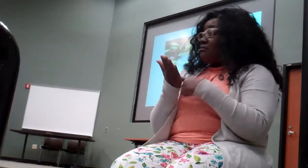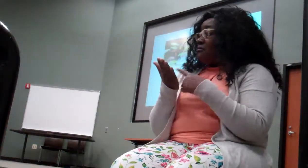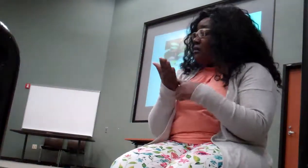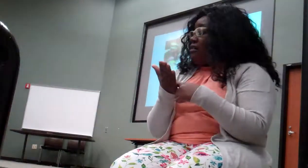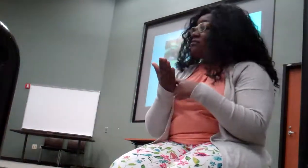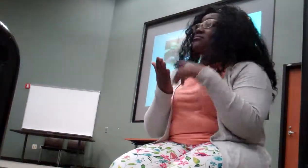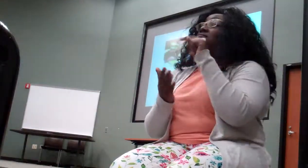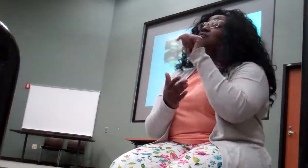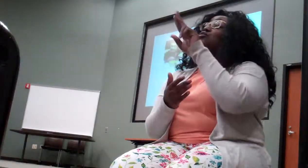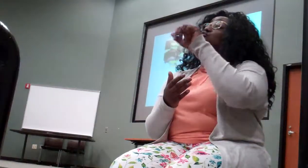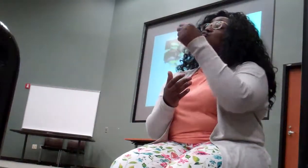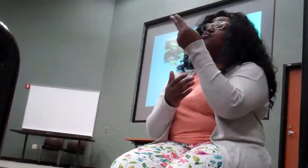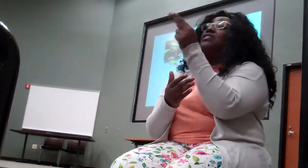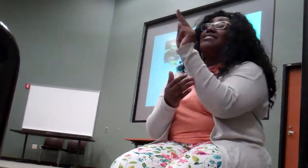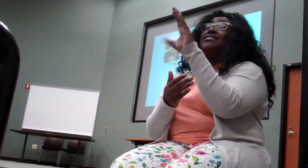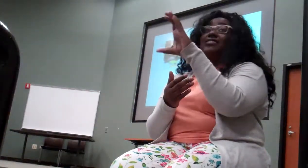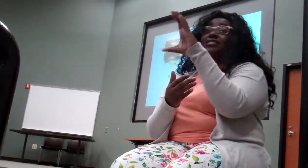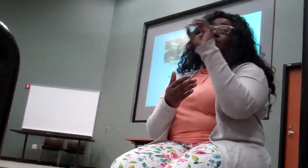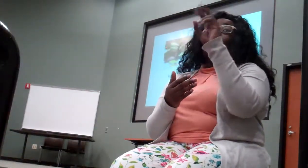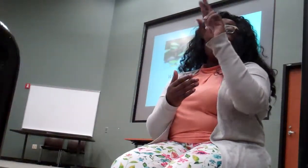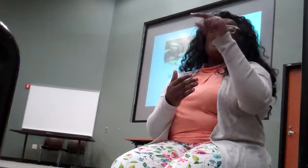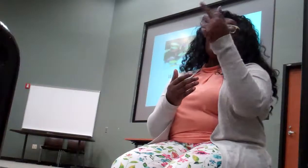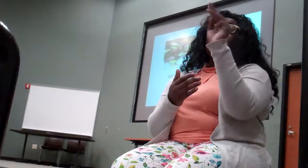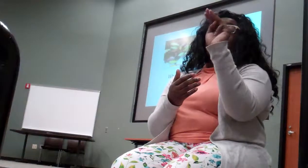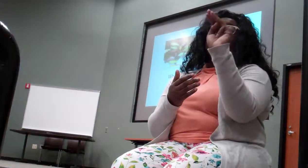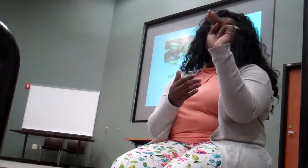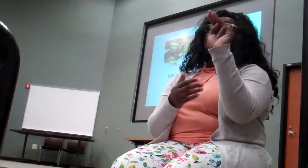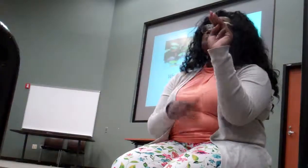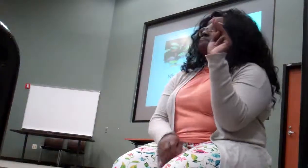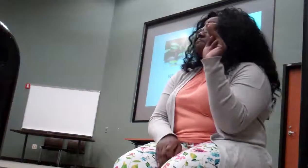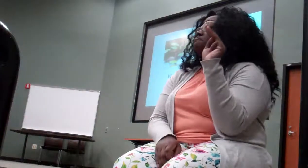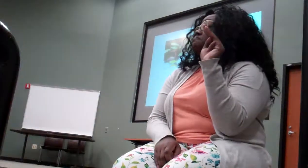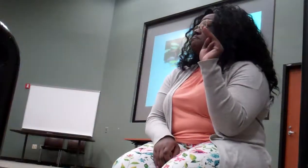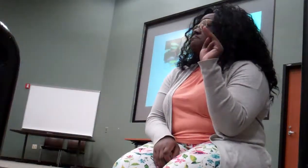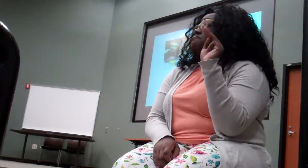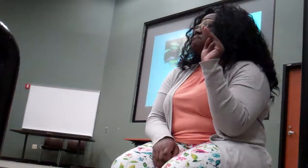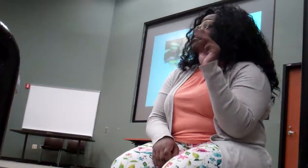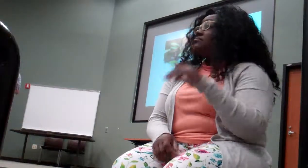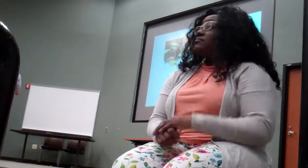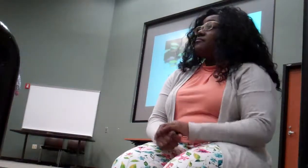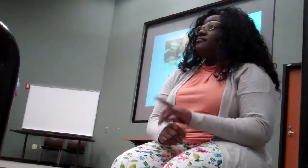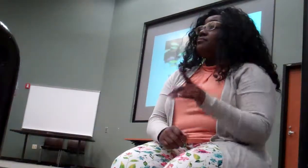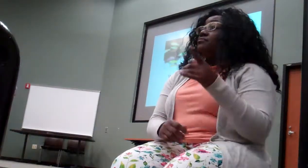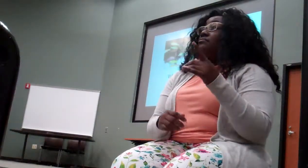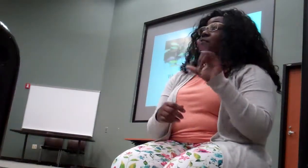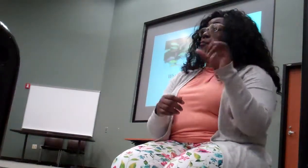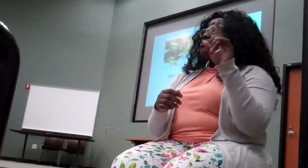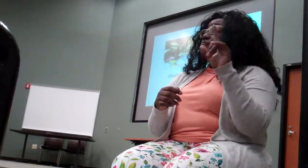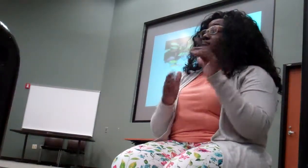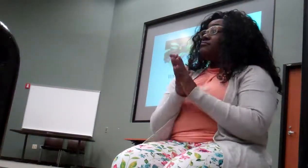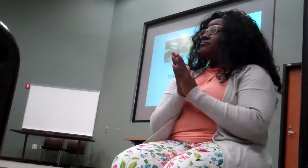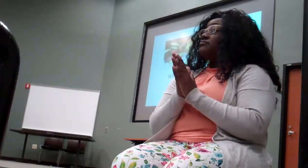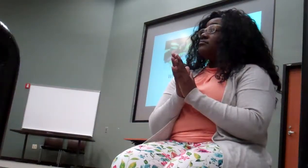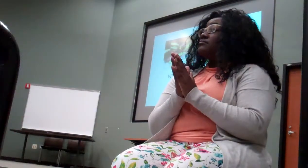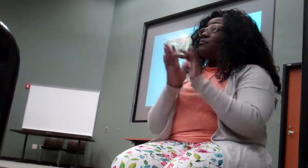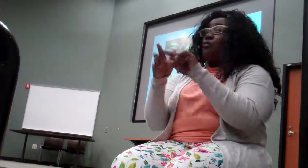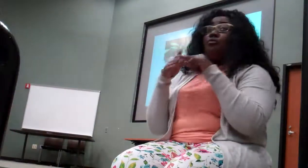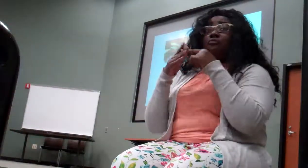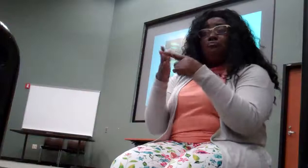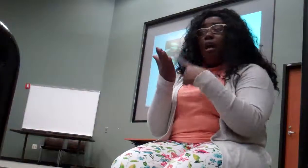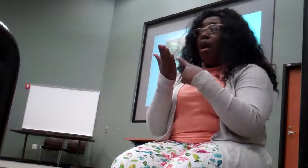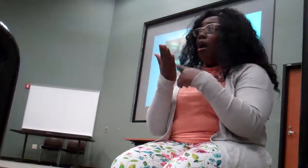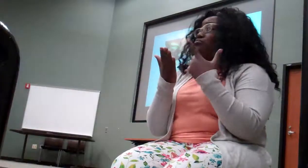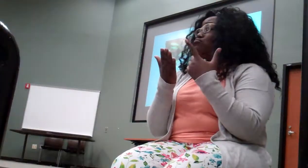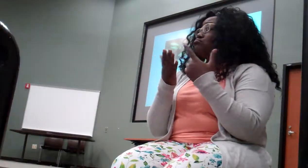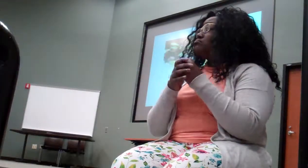these transgenic organisms. And I thought we were going to have that conversation, start that conversation. Well, you all, believe it or